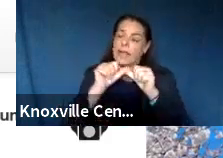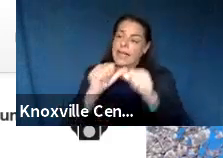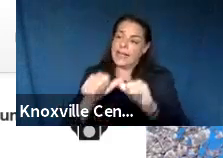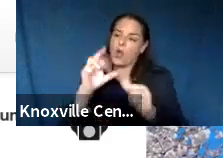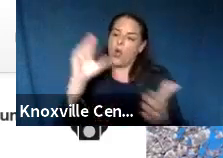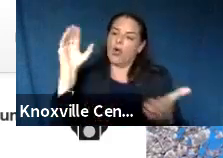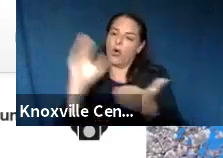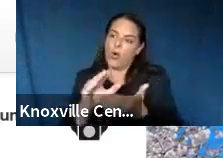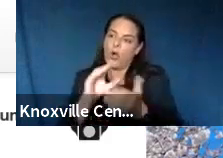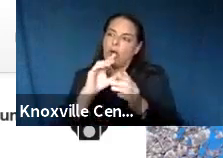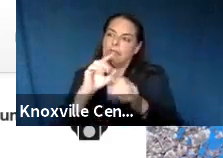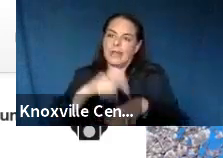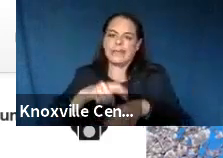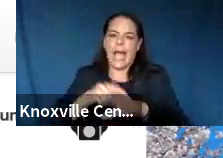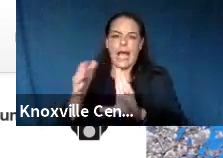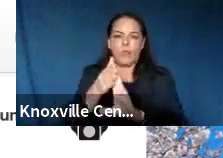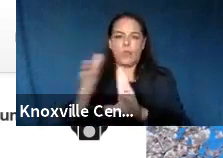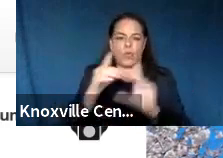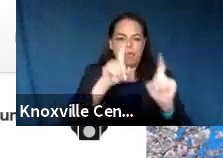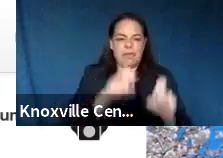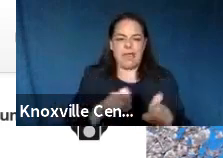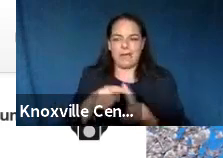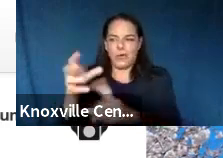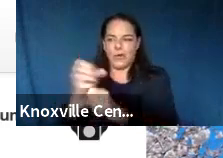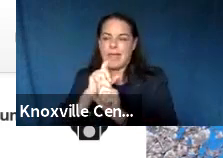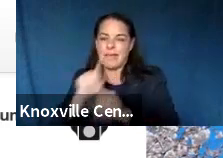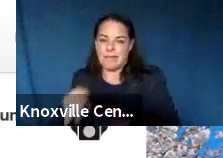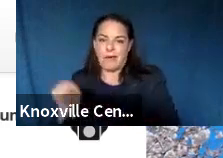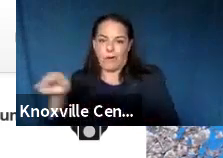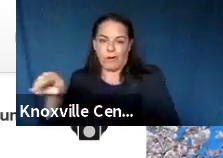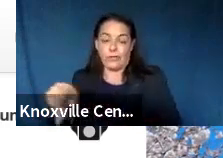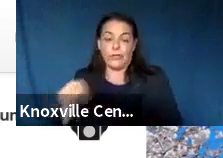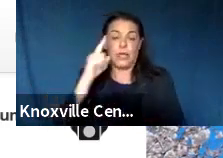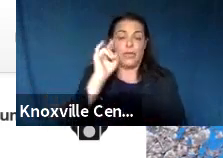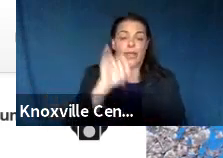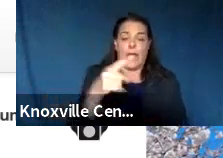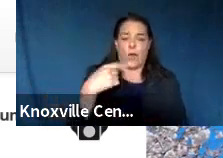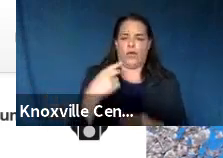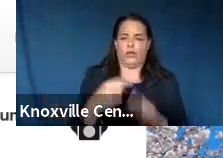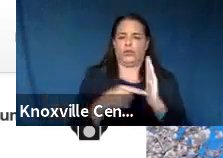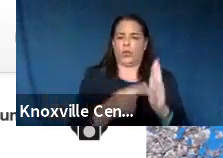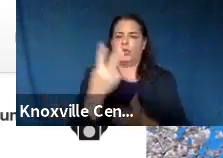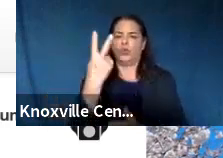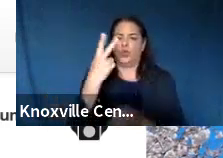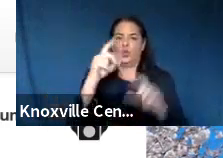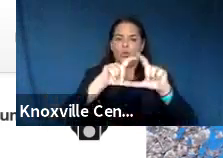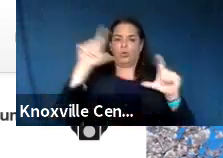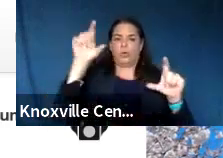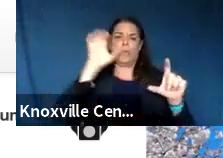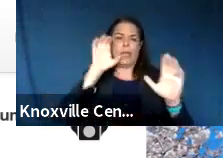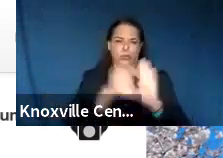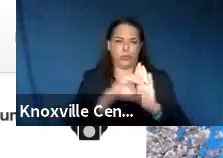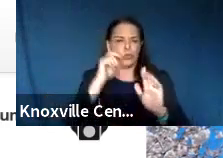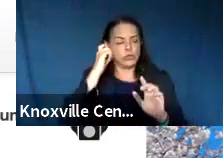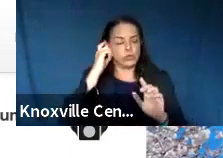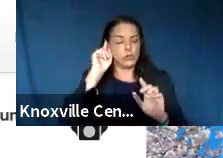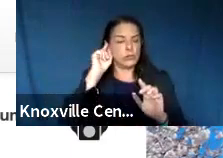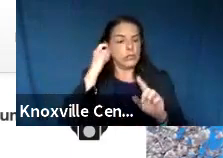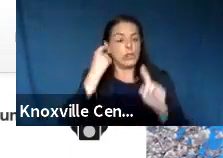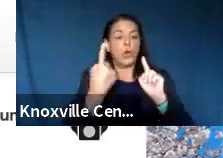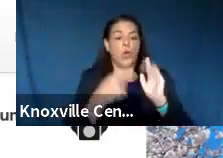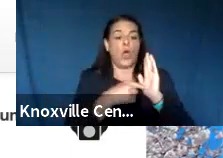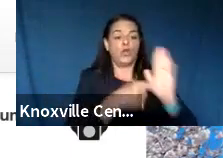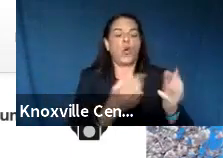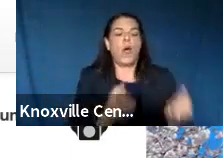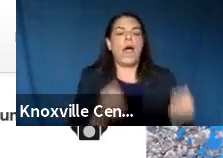reporting turnaround time. For this benchmark, we are utilizing 2 bar graphs, one that shows a sample of the tests conducted